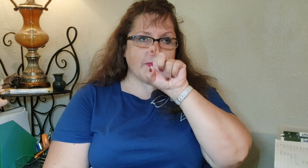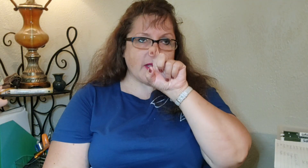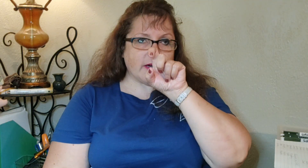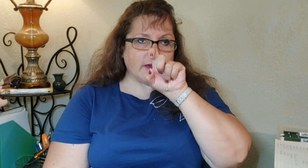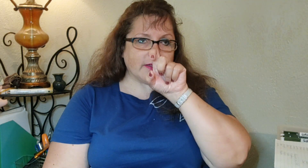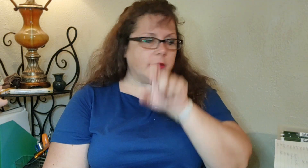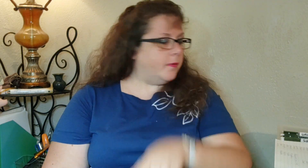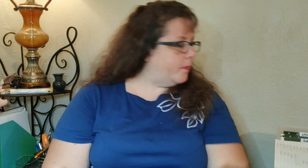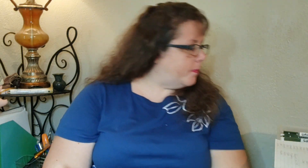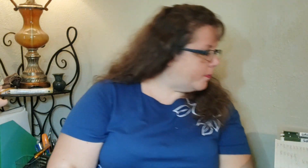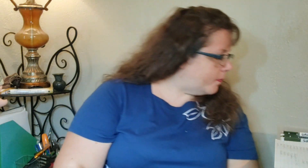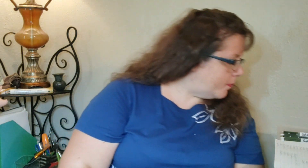be hawk.